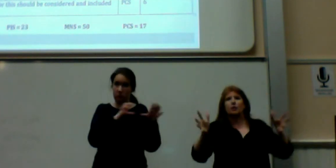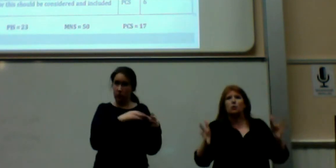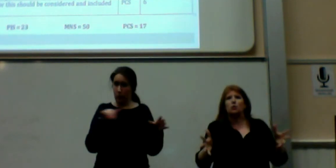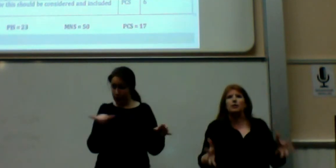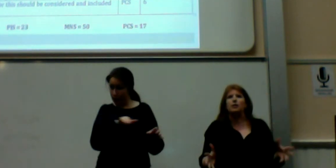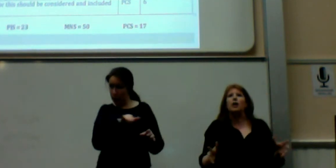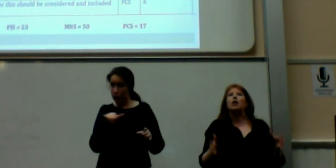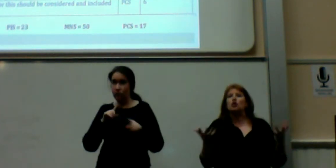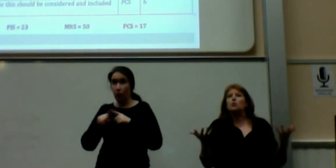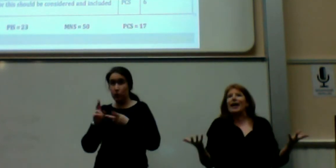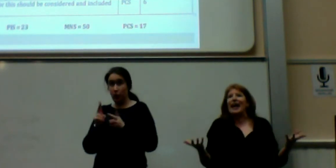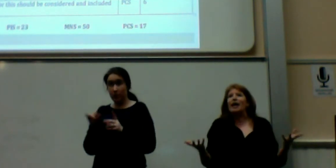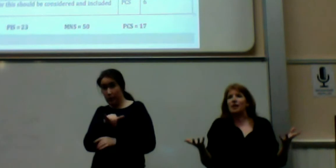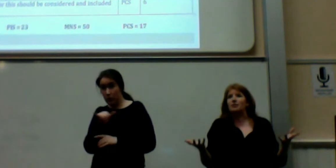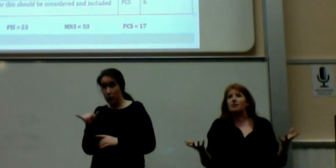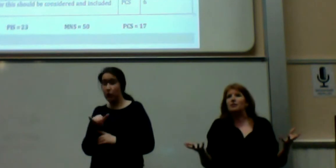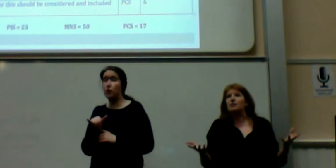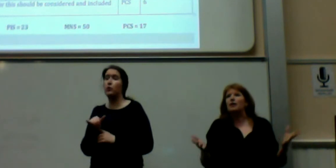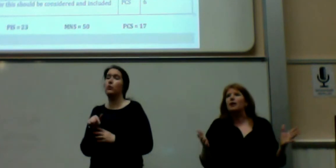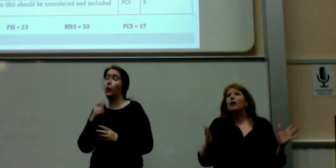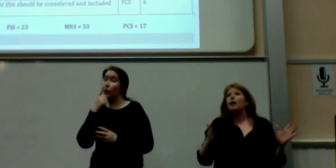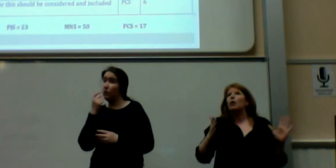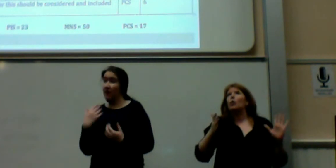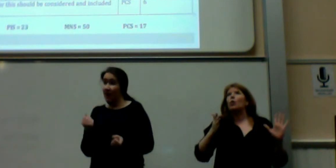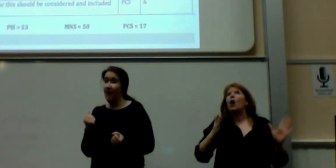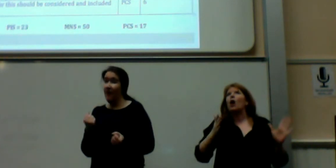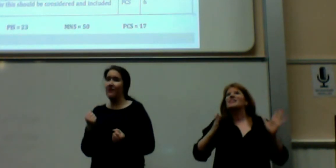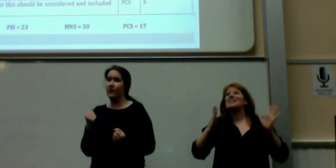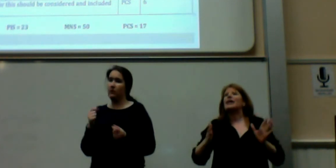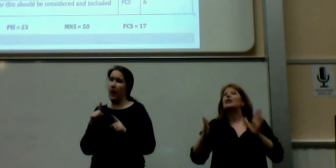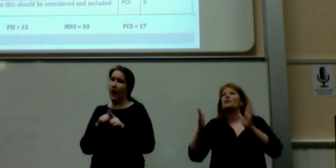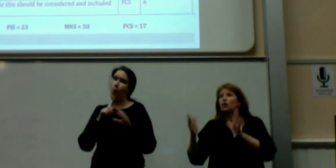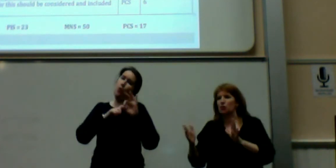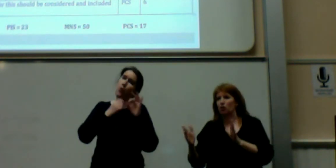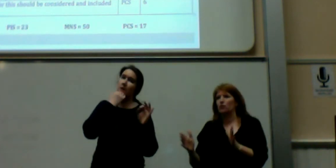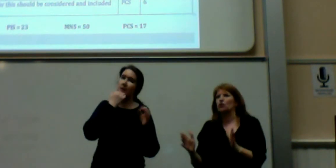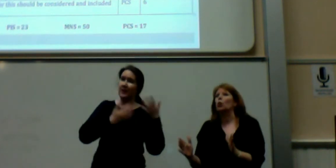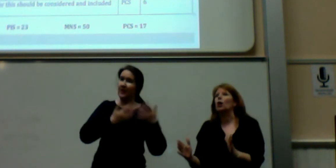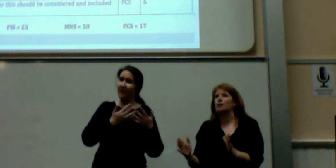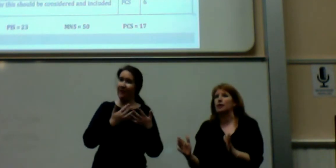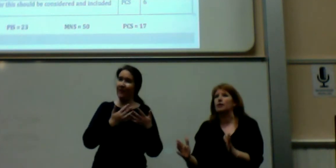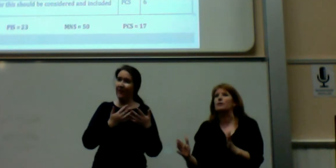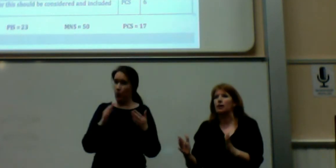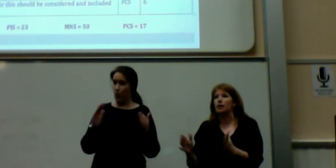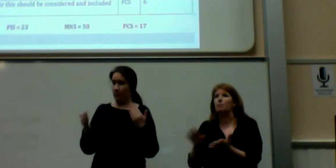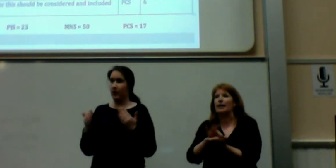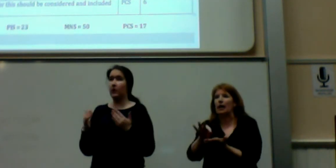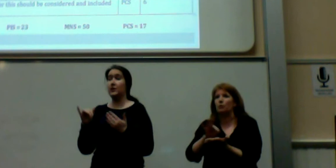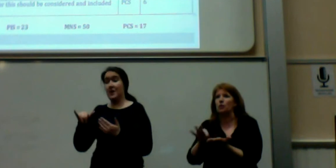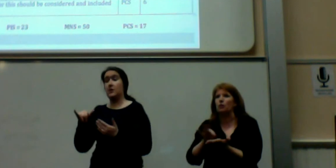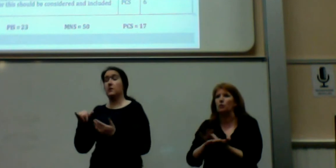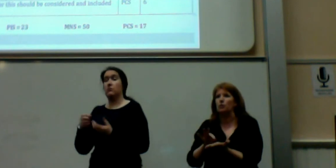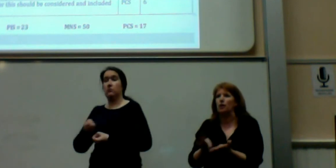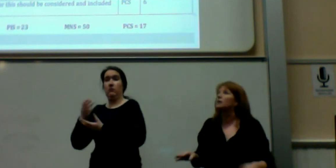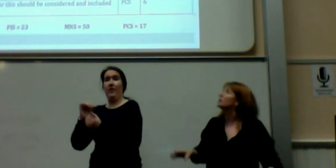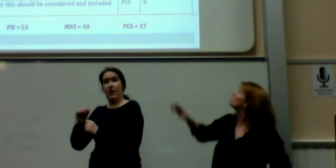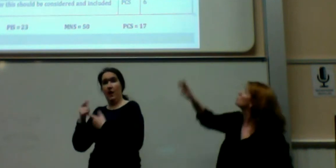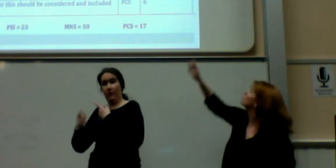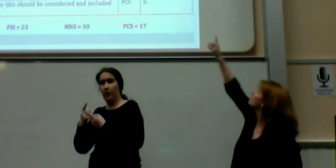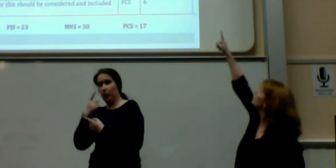basic categories, you can have, in essence, a quantitative version of this qualitative study by counting